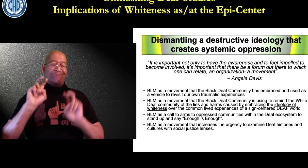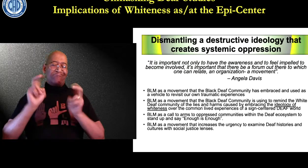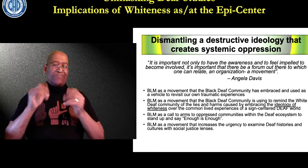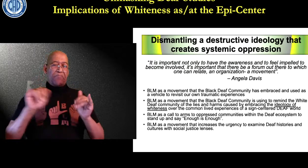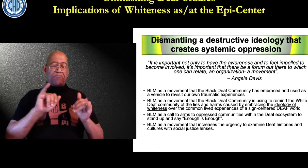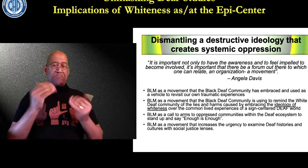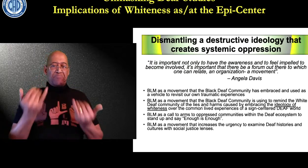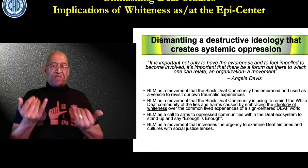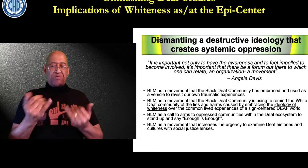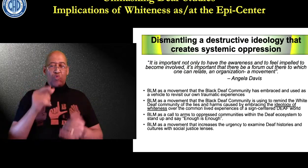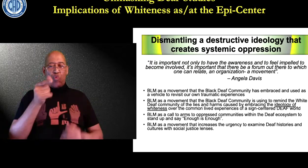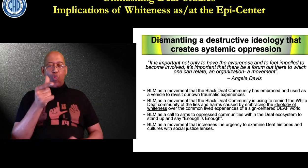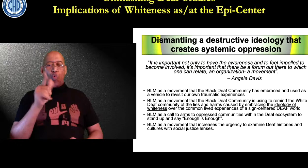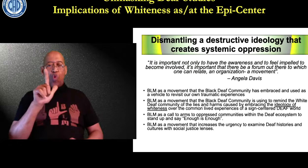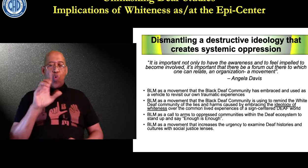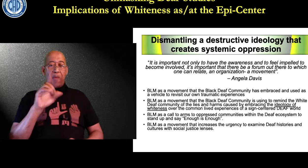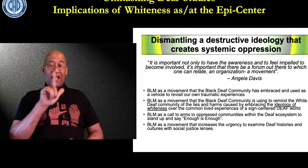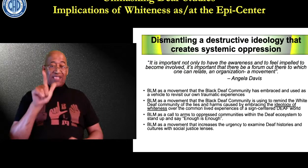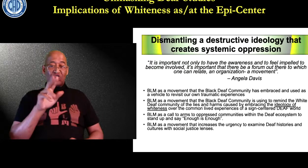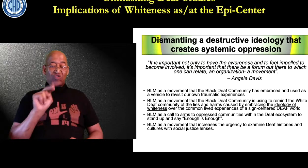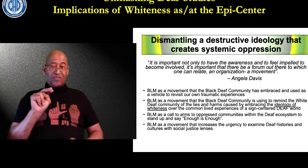imperialism.